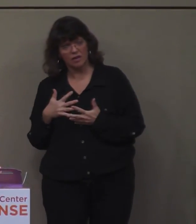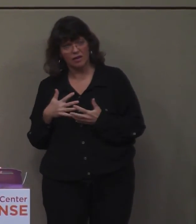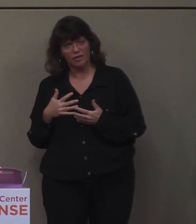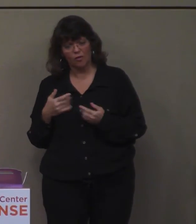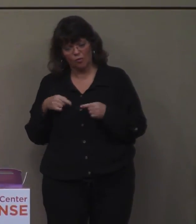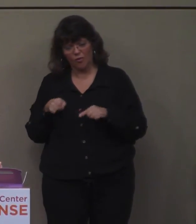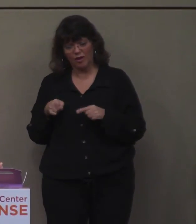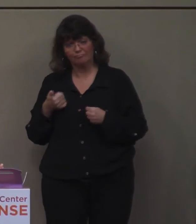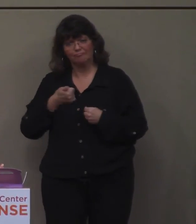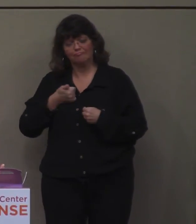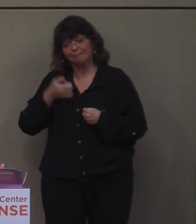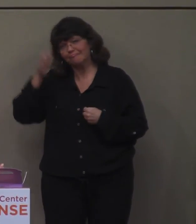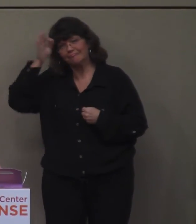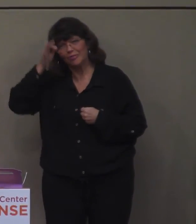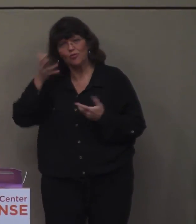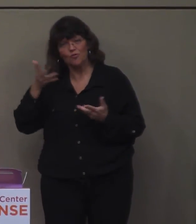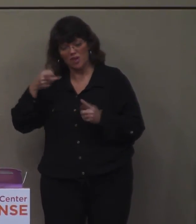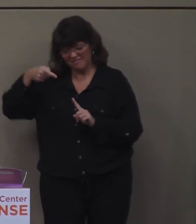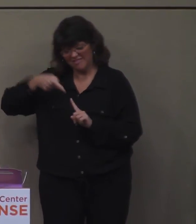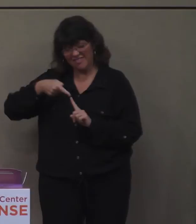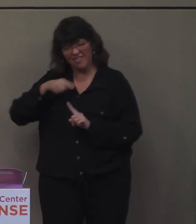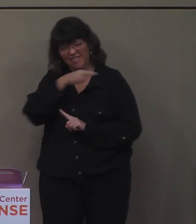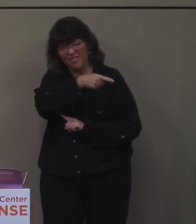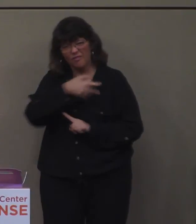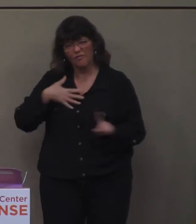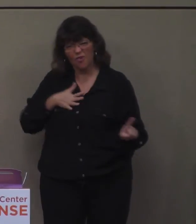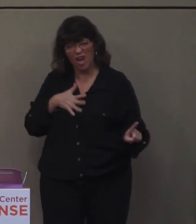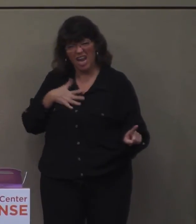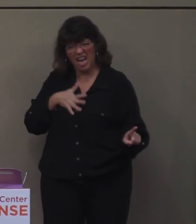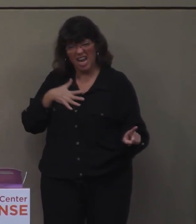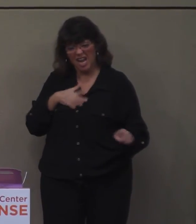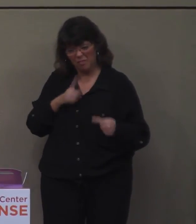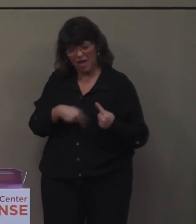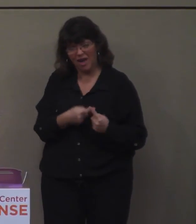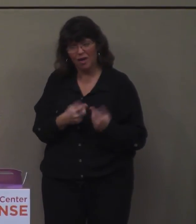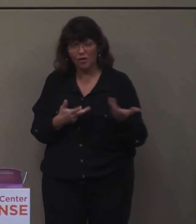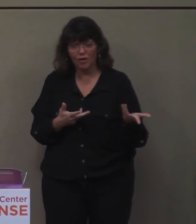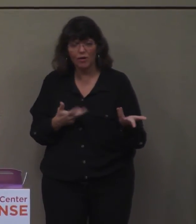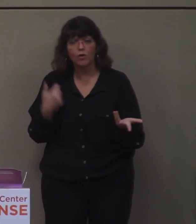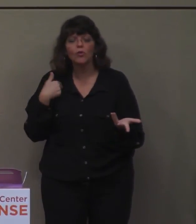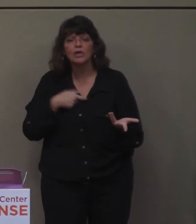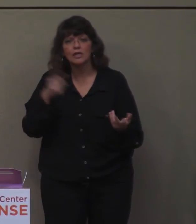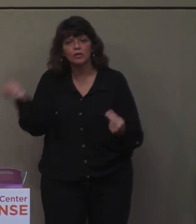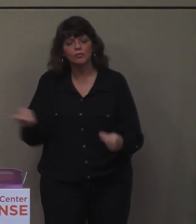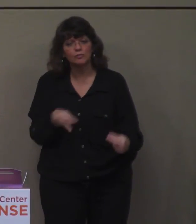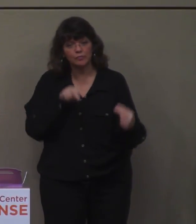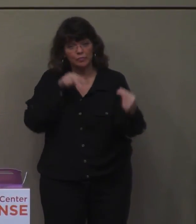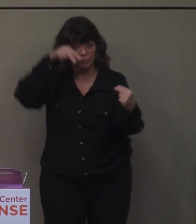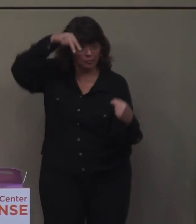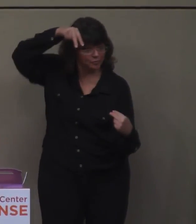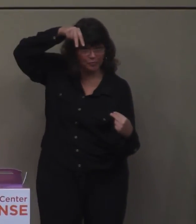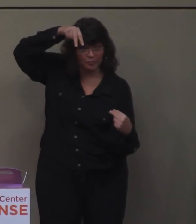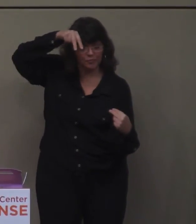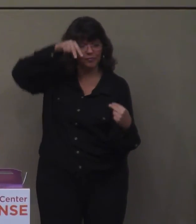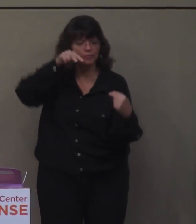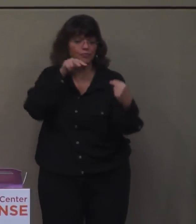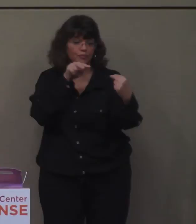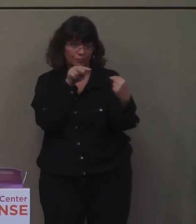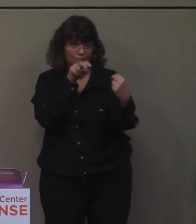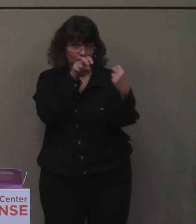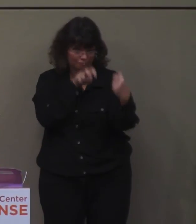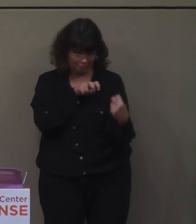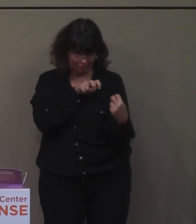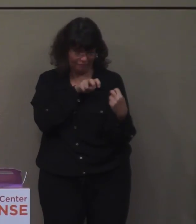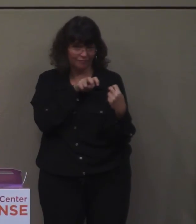make it worse, not intentionally, but accidentally, because we're not really hearing what they're saying. So I think the most important thing to do is sit